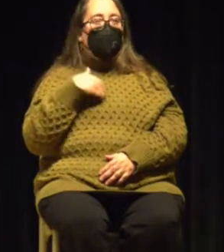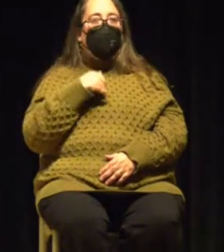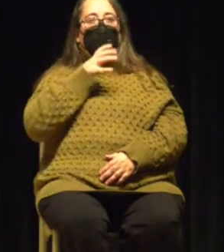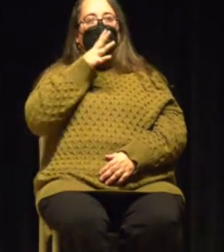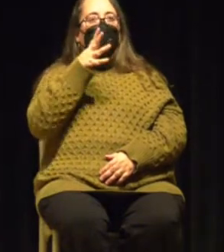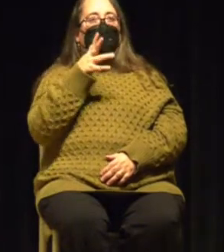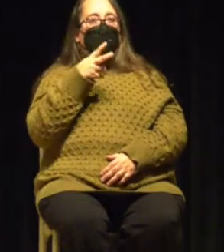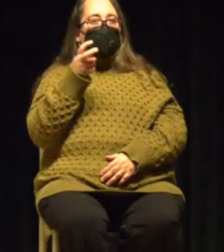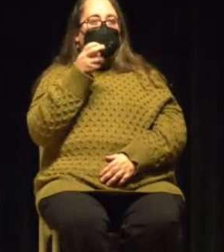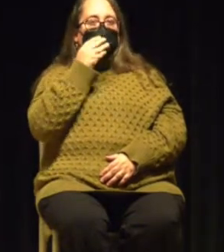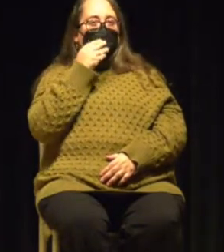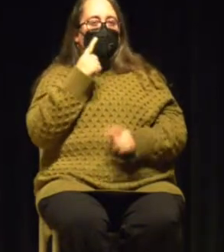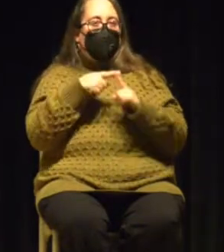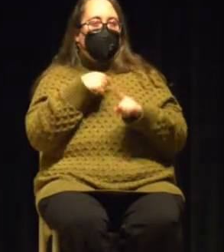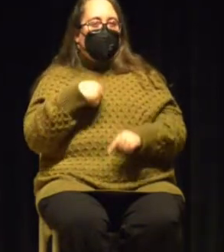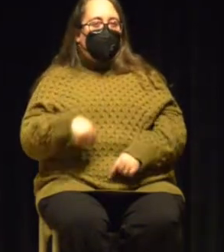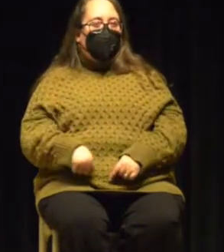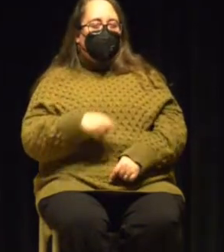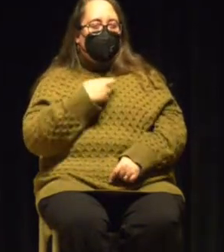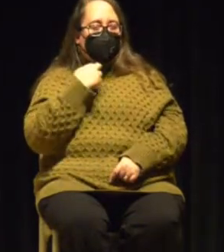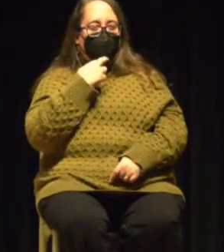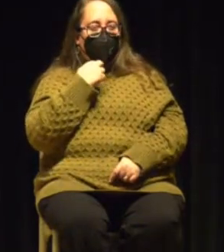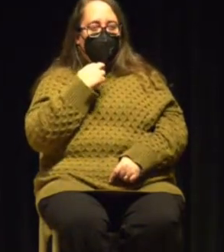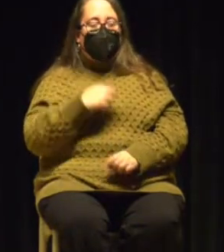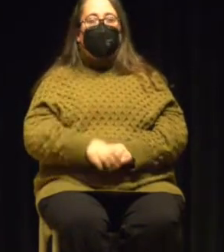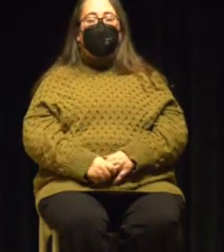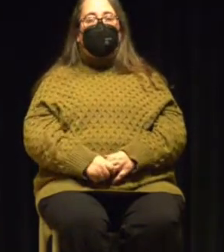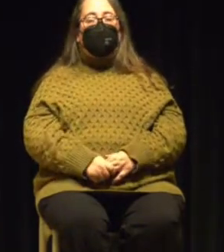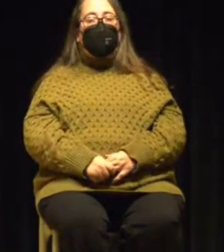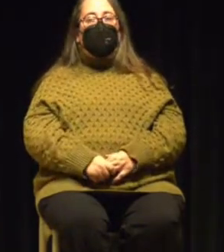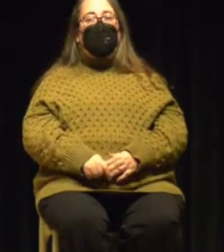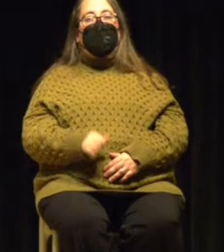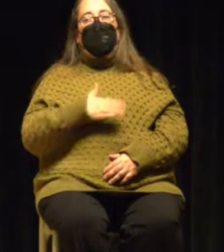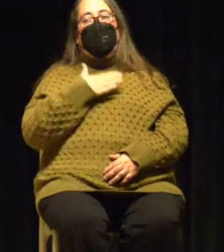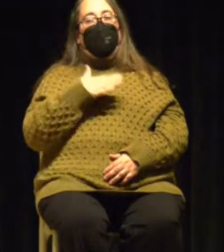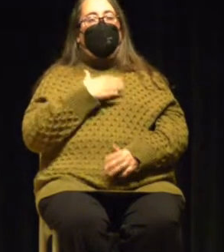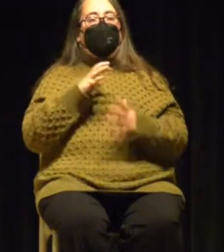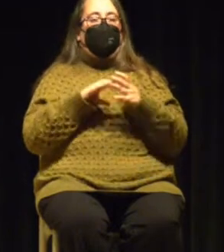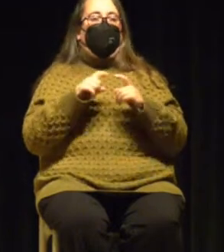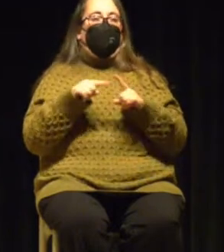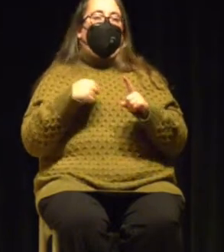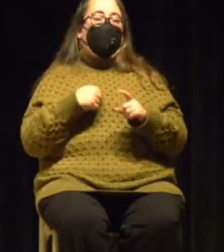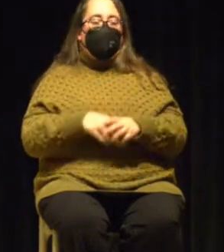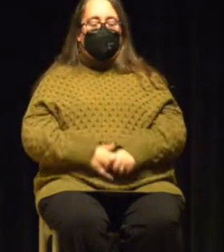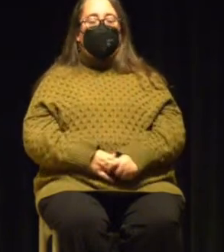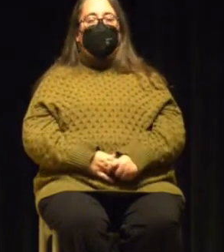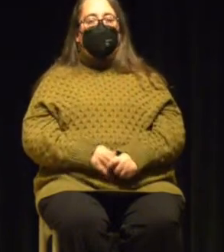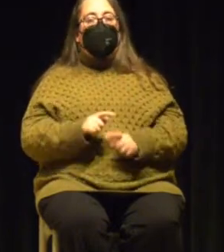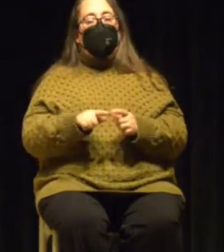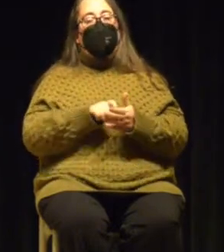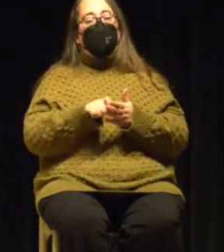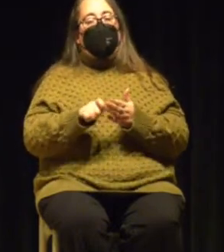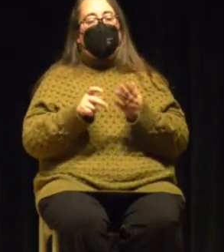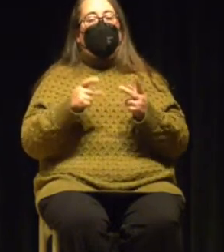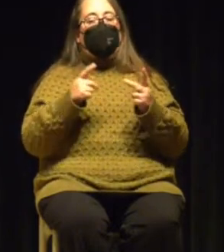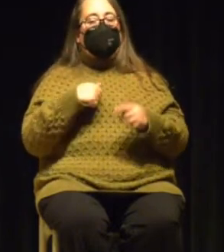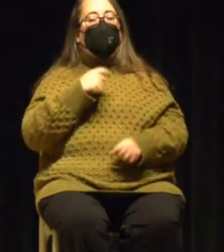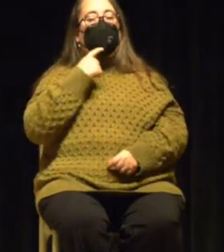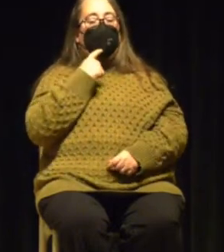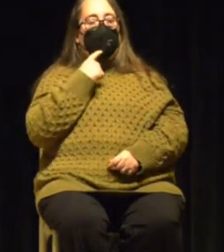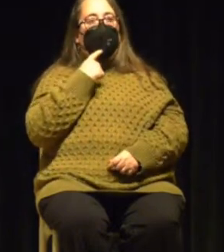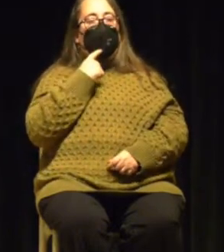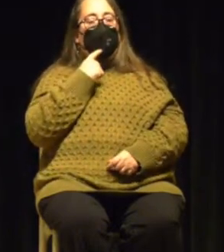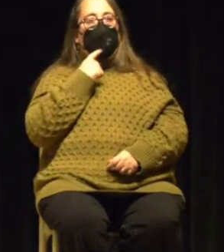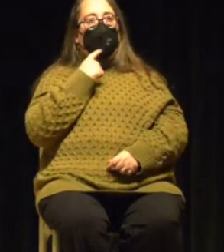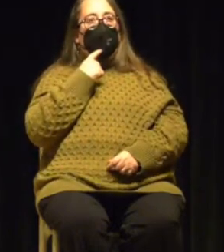food from the Chinese restaurant. I mean, like, they are joyous stories to me. And, you know, when I wrote the proposal, I said